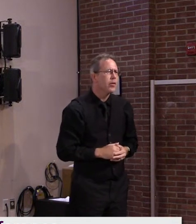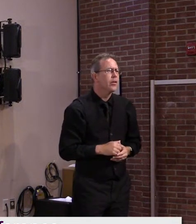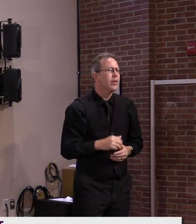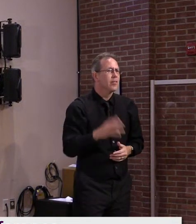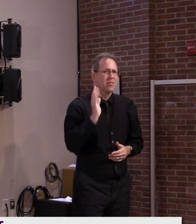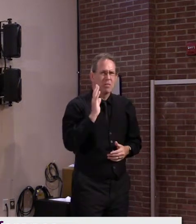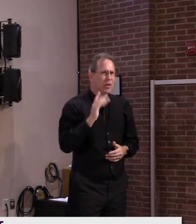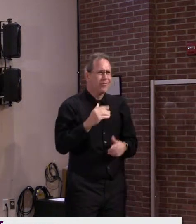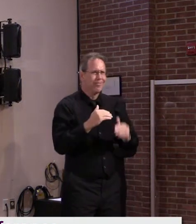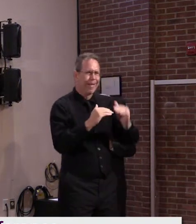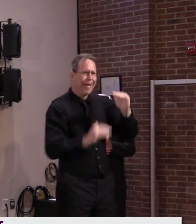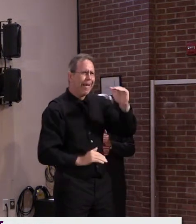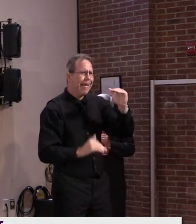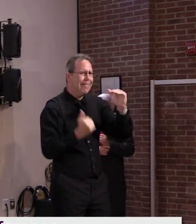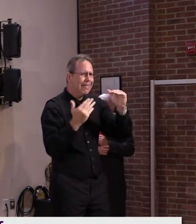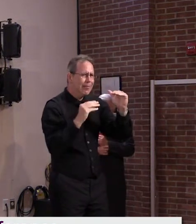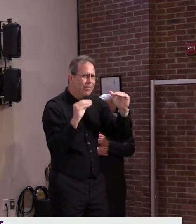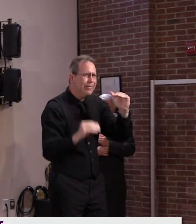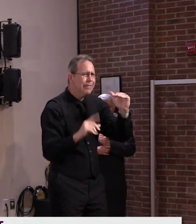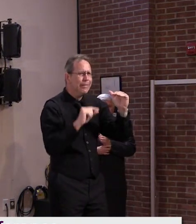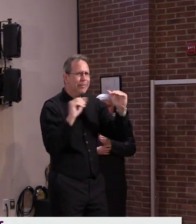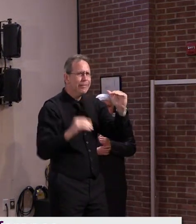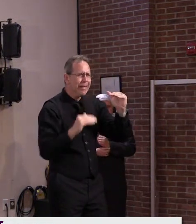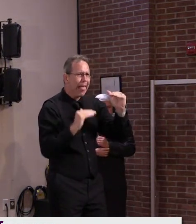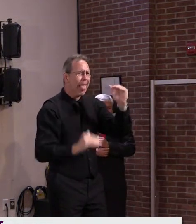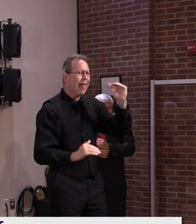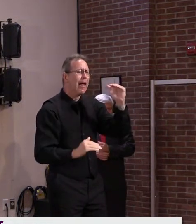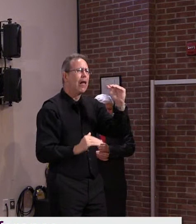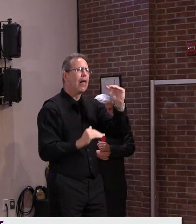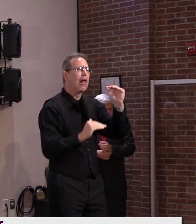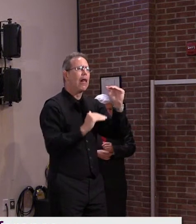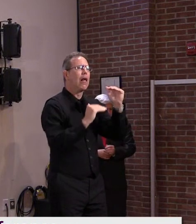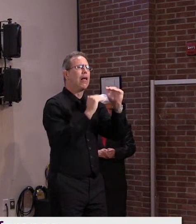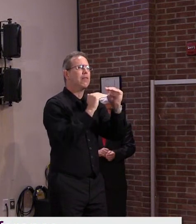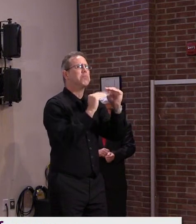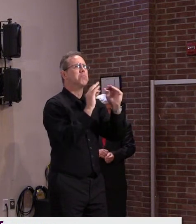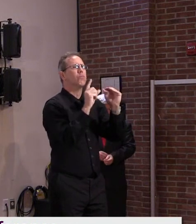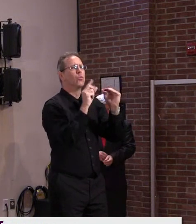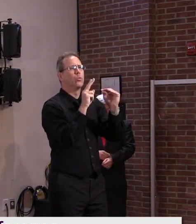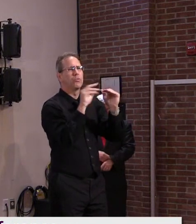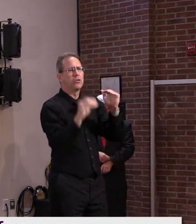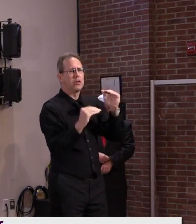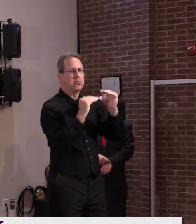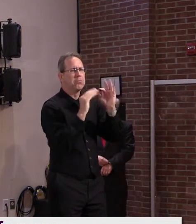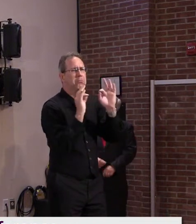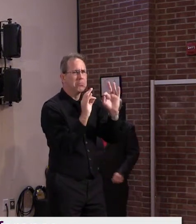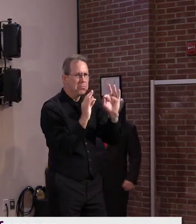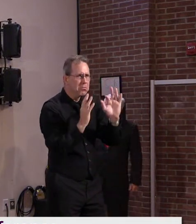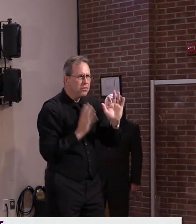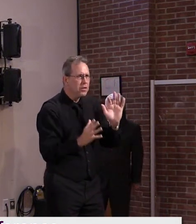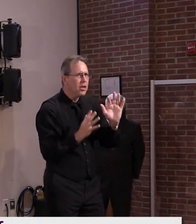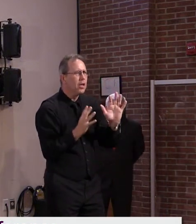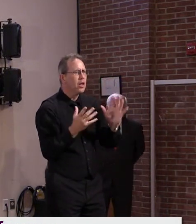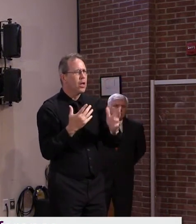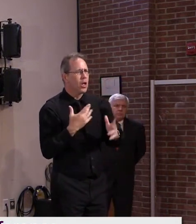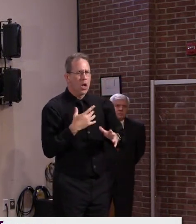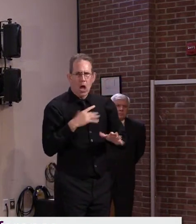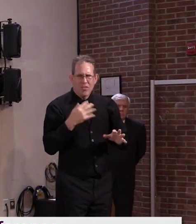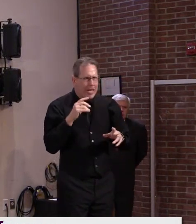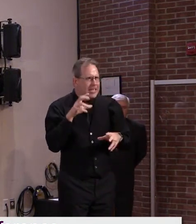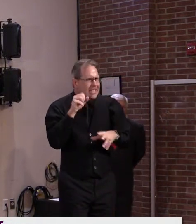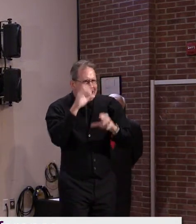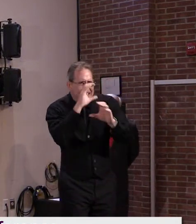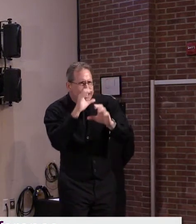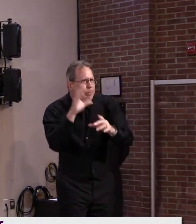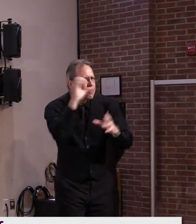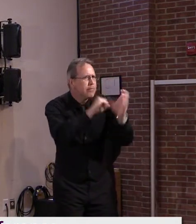to effectively partner with many groups that are representing the BIPOC population